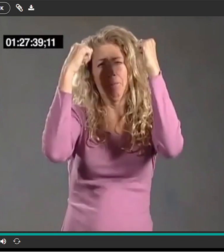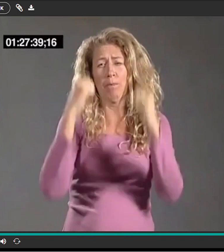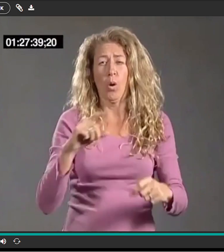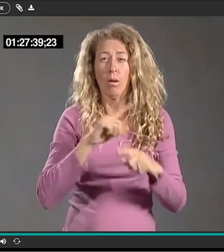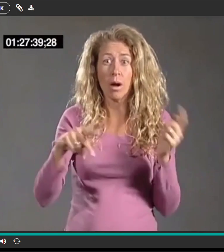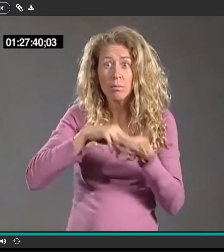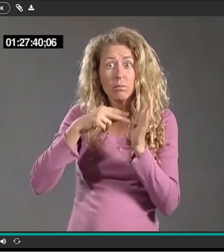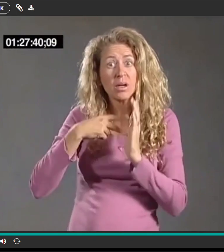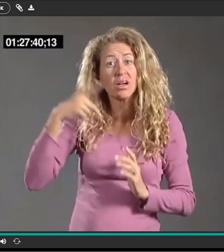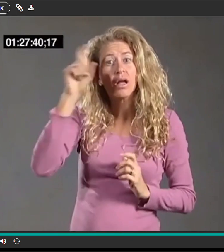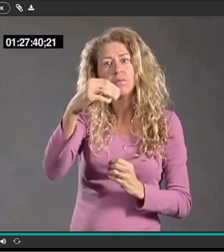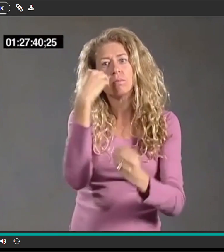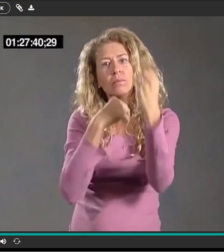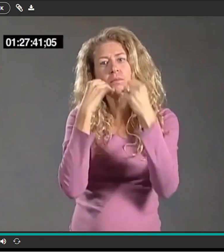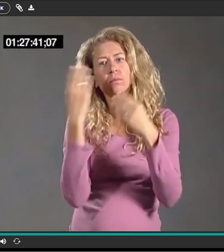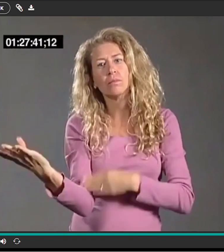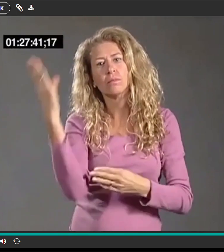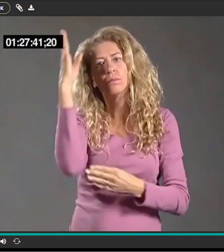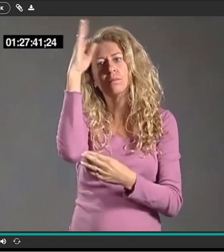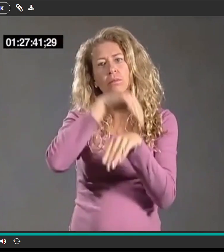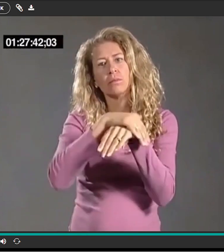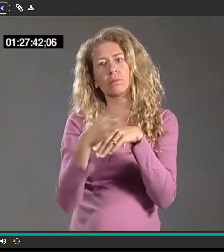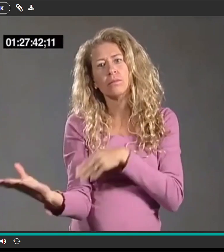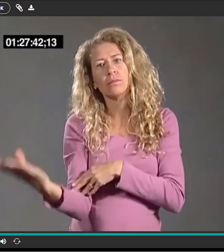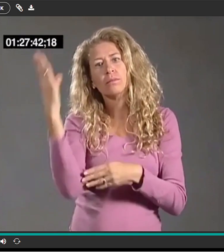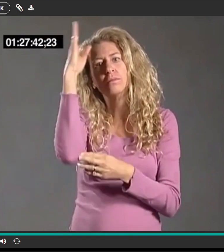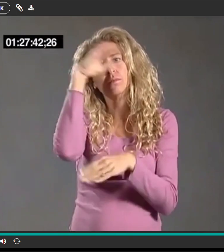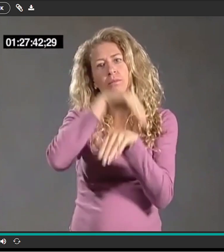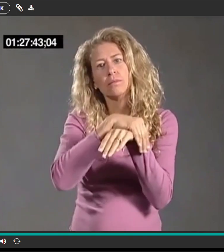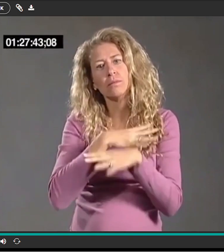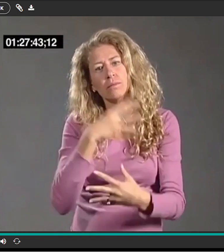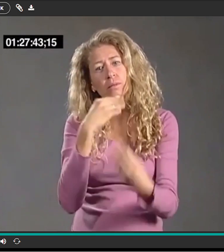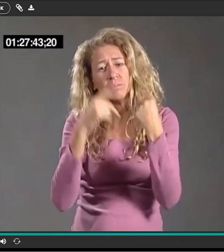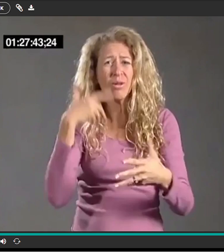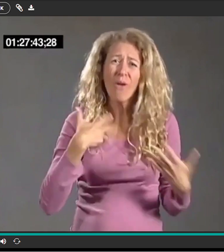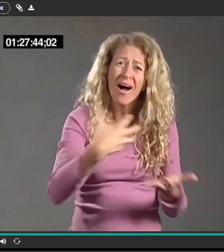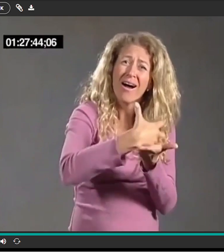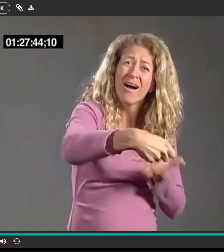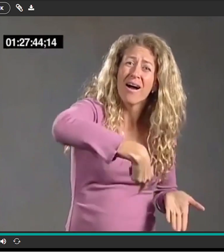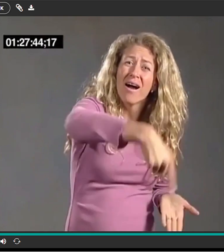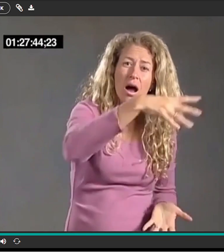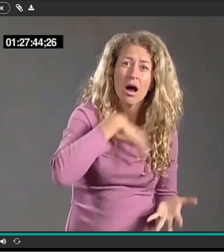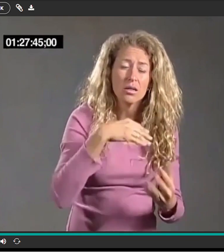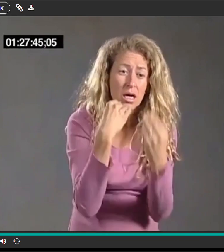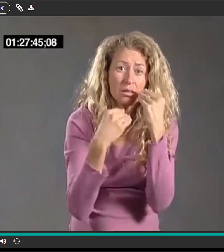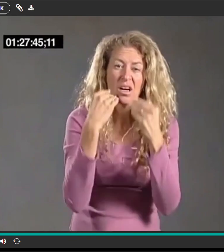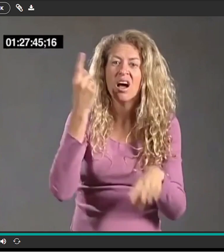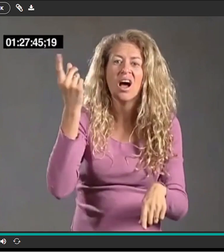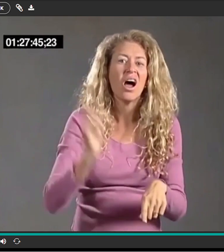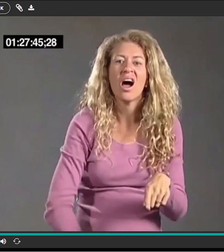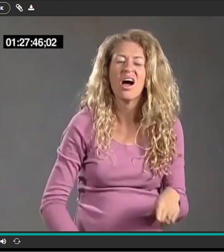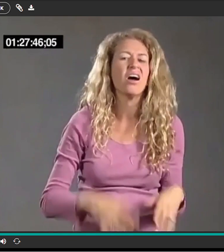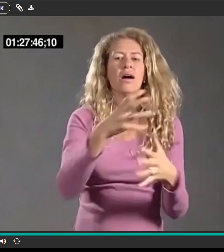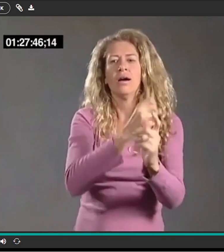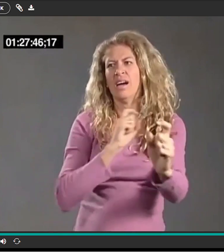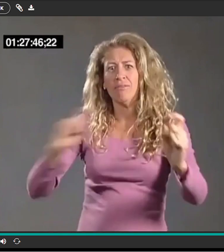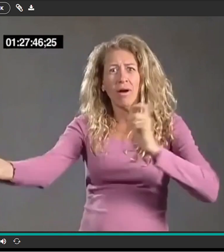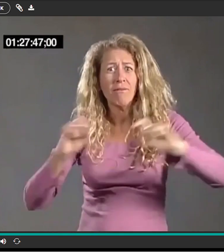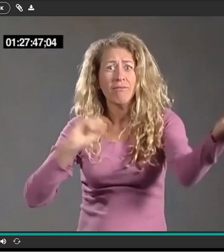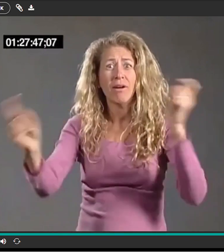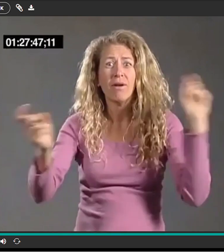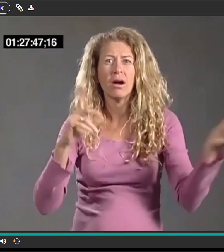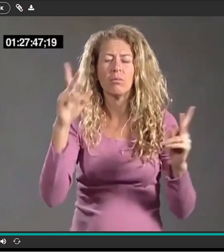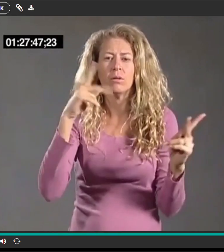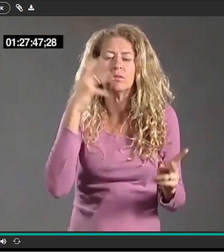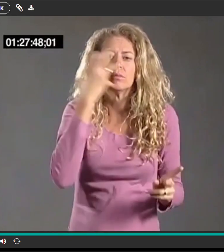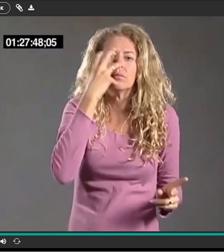was coming out my ears. We had to eat them all day, every day. We were even giving them away, and we still